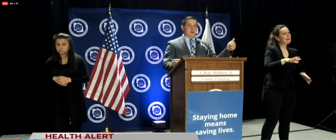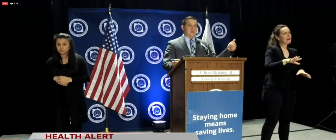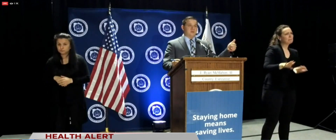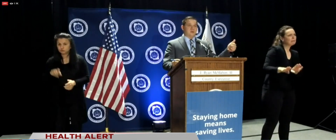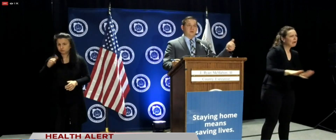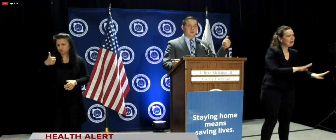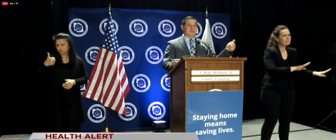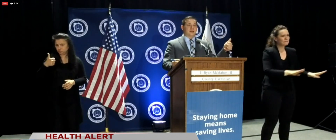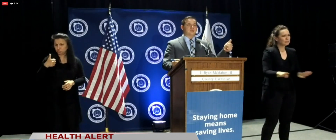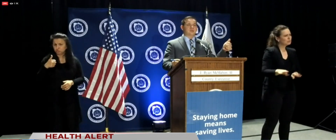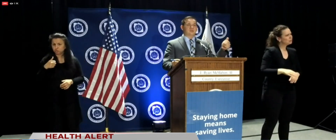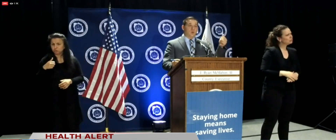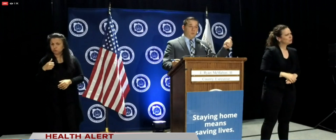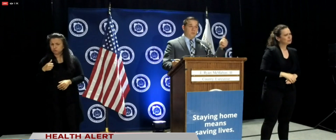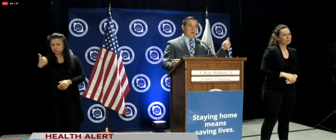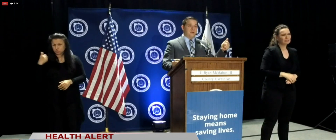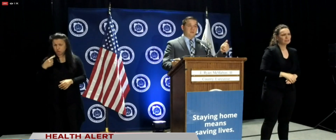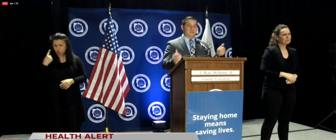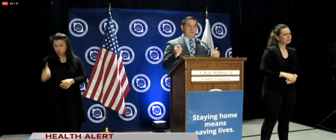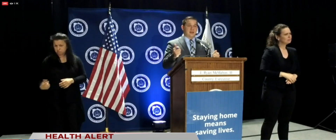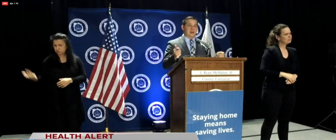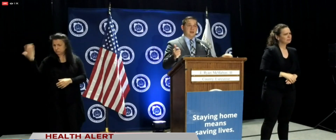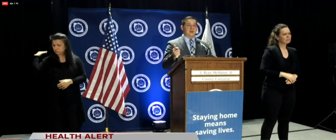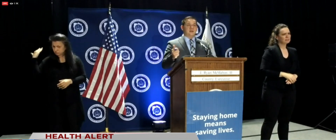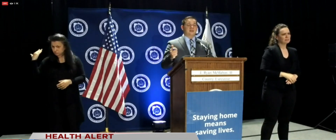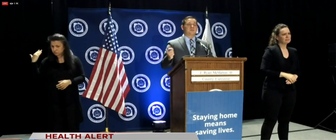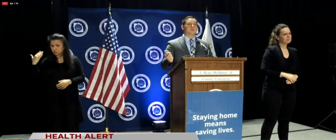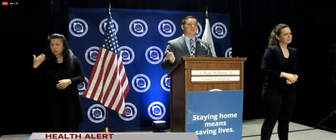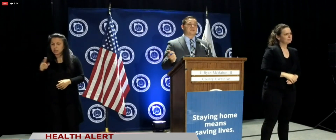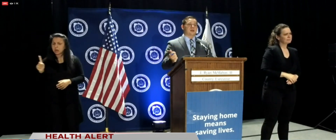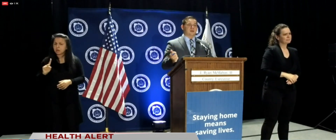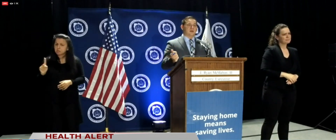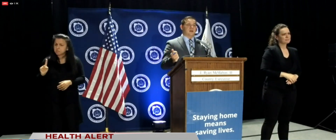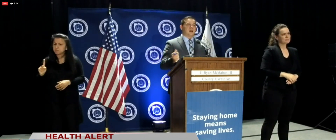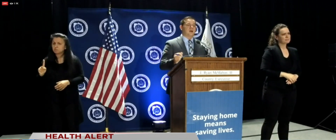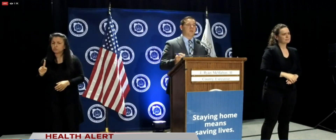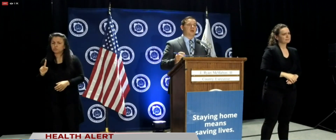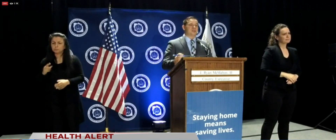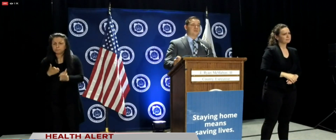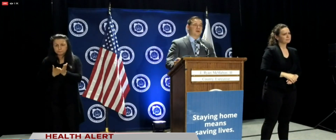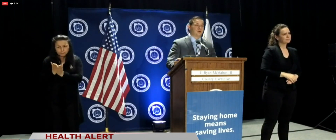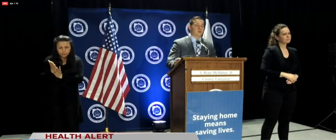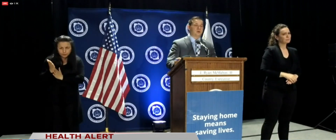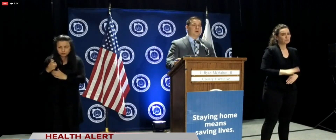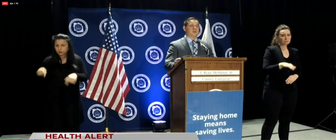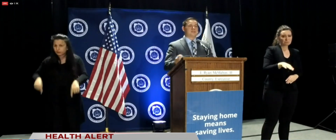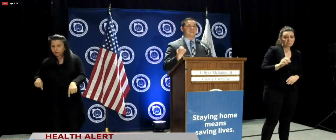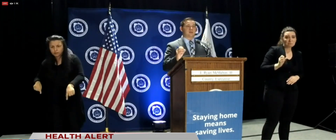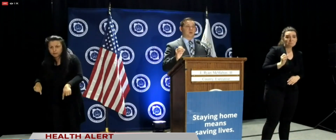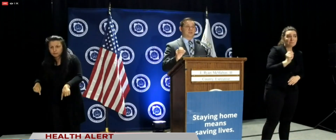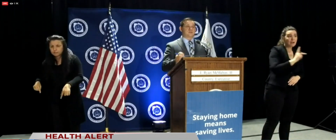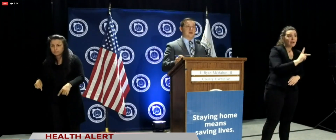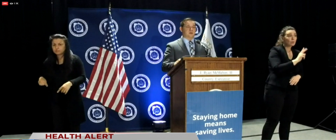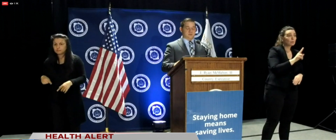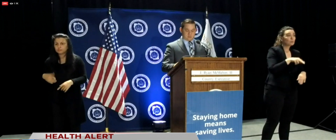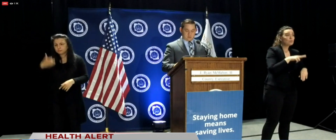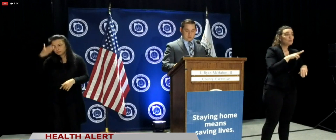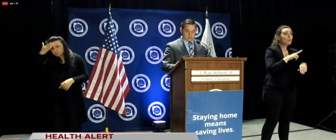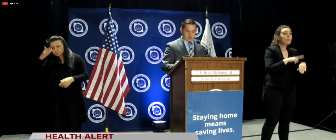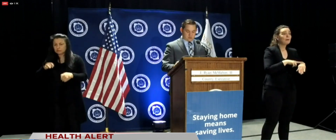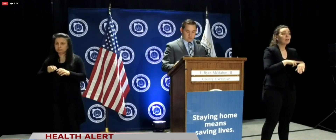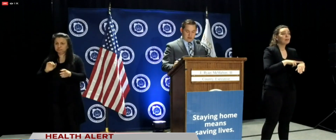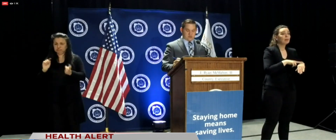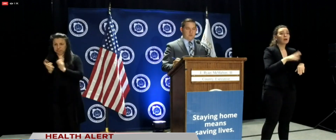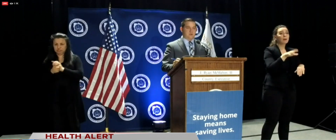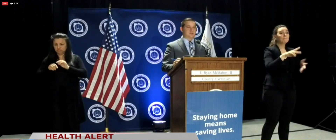same behavior, good intentioned normal behavior today, gets people sick. Our margin of error is zero with this virus.